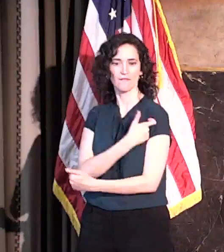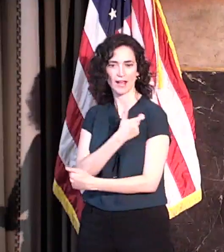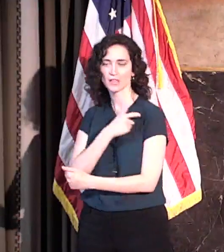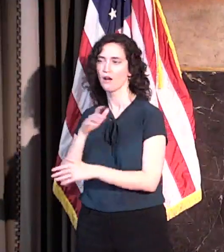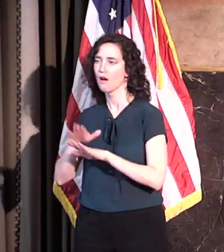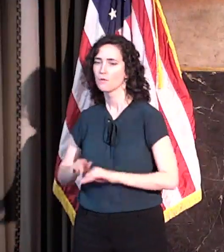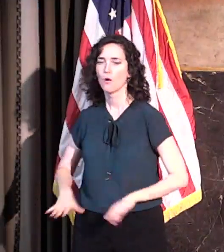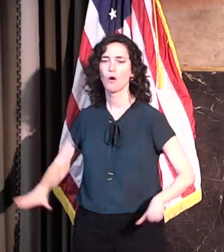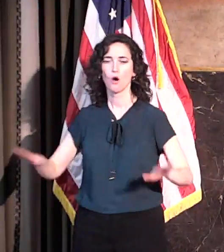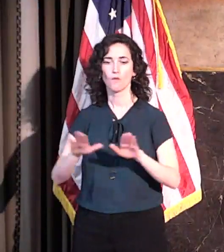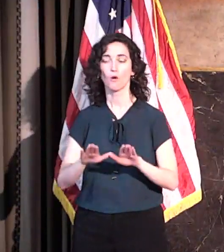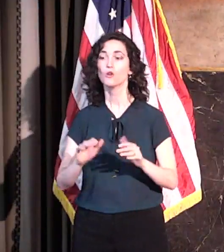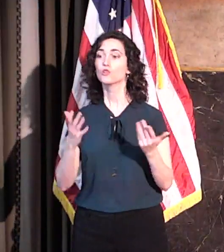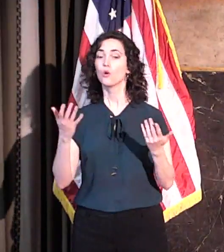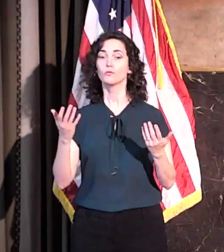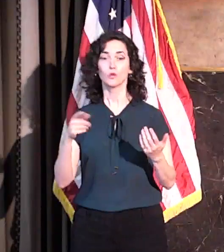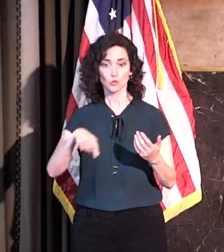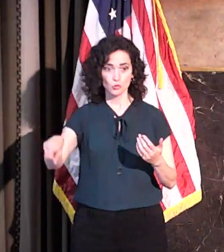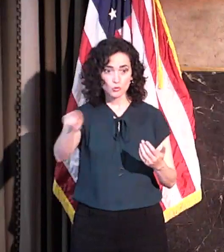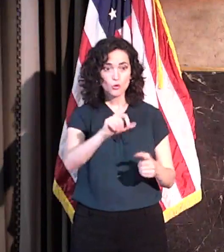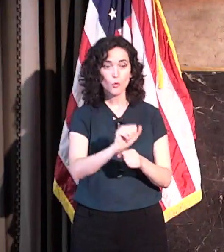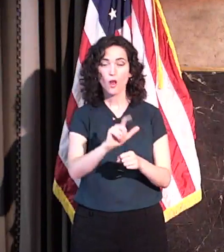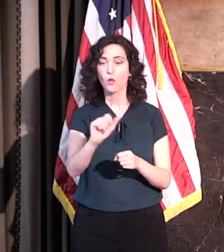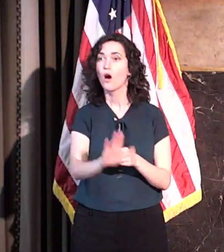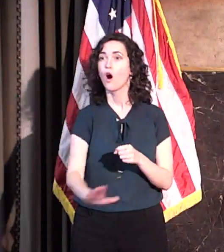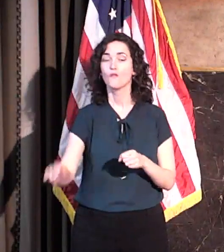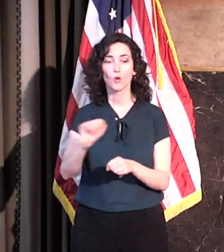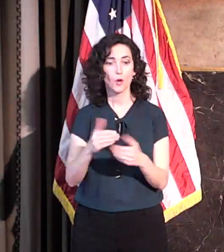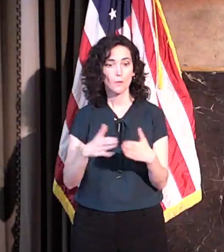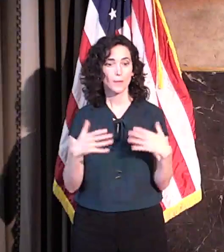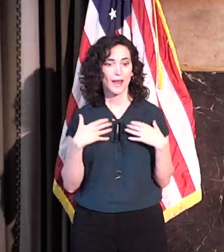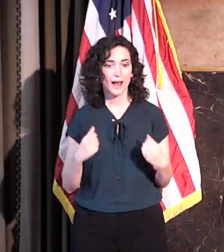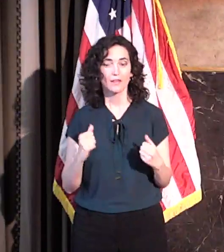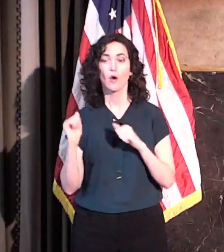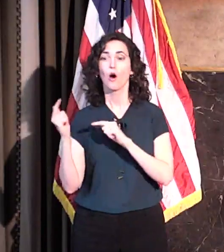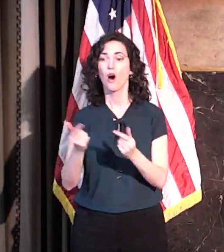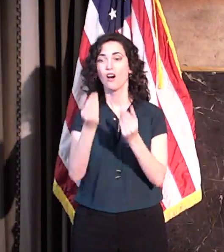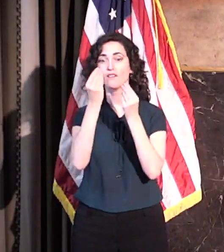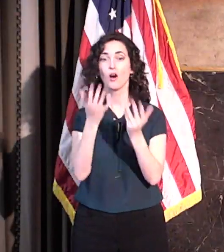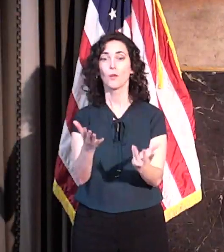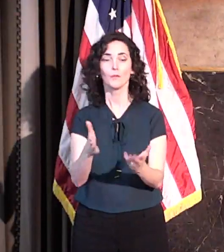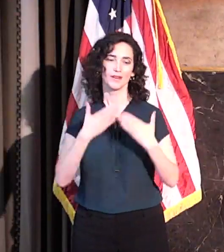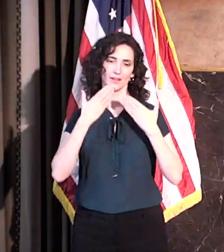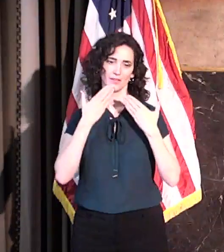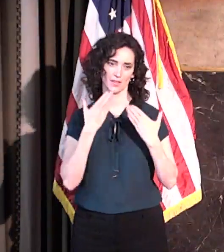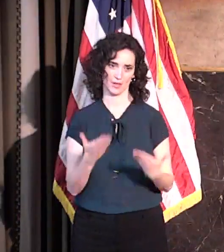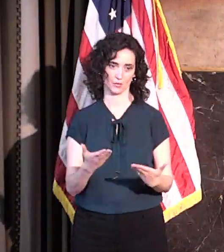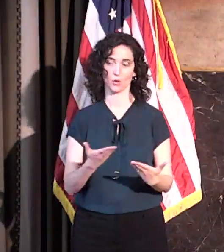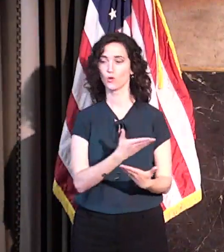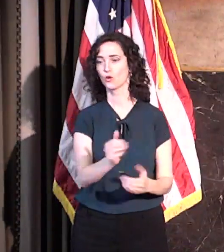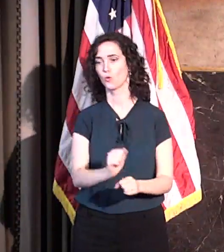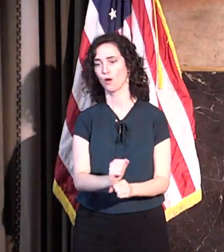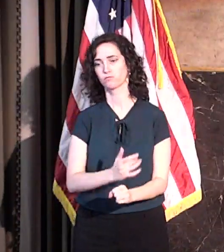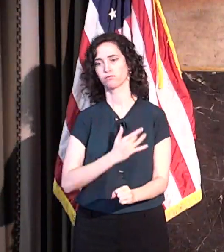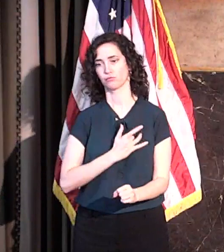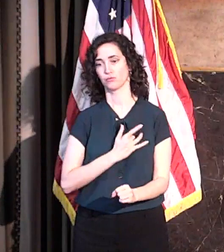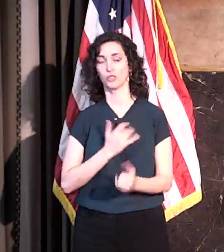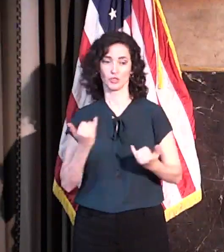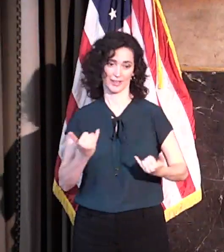around the state of Louisiana, thank you. We are grateful for your work today, this week, every week.